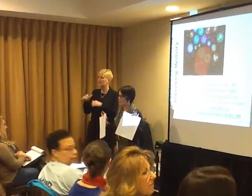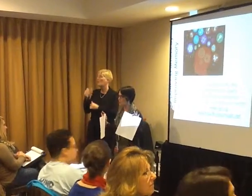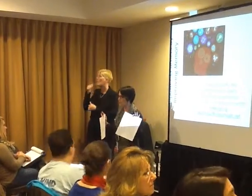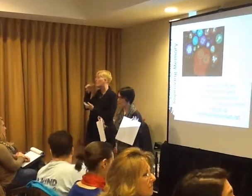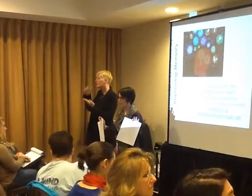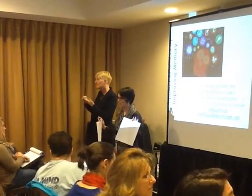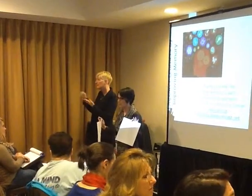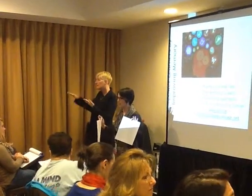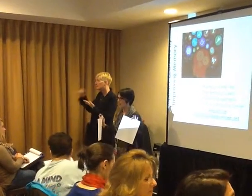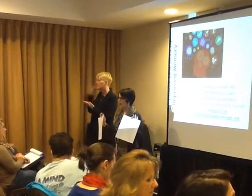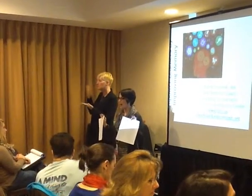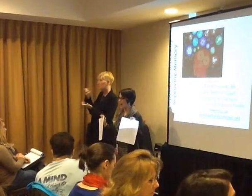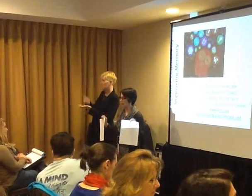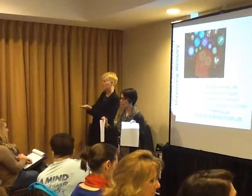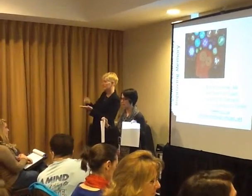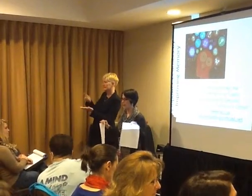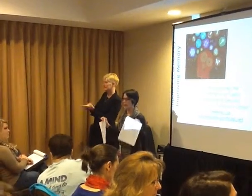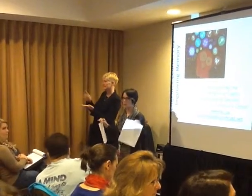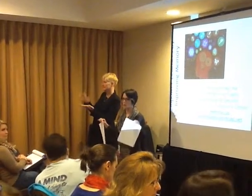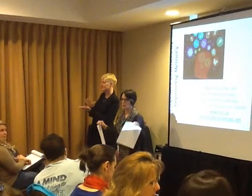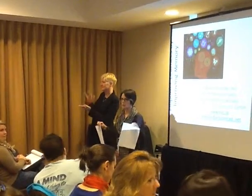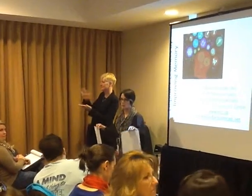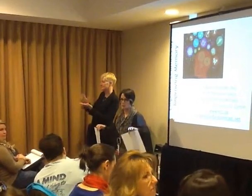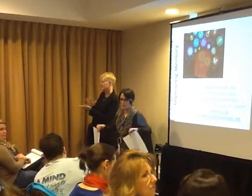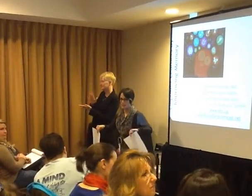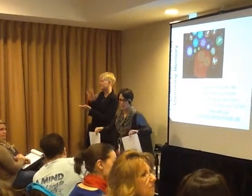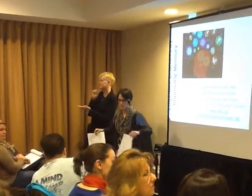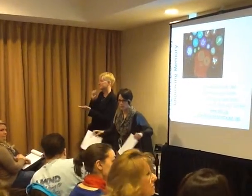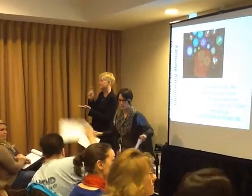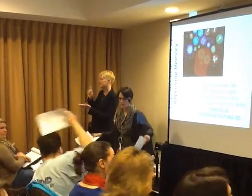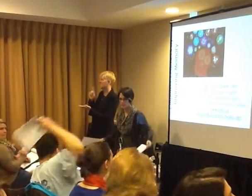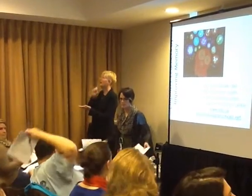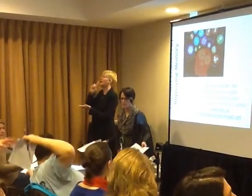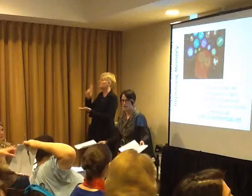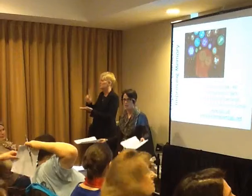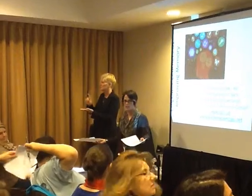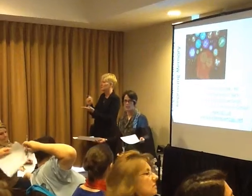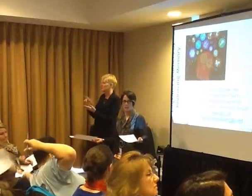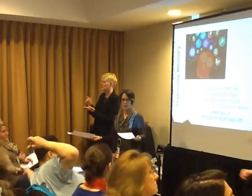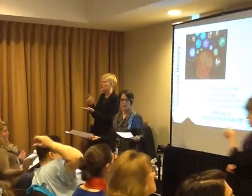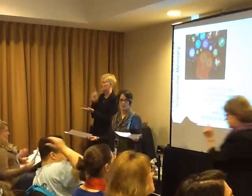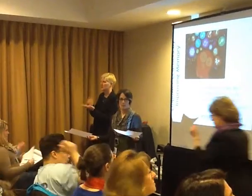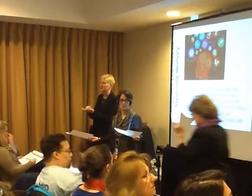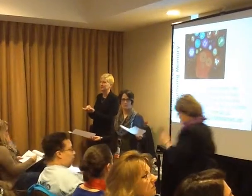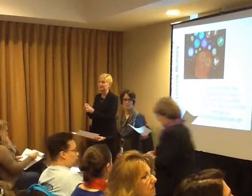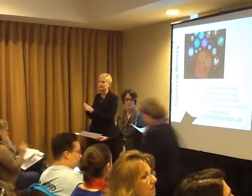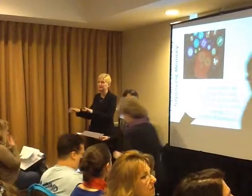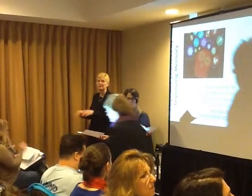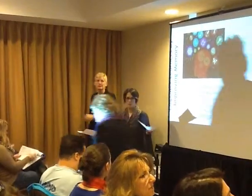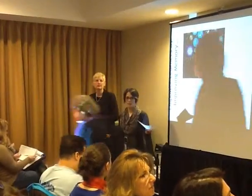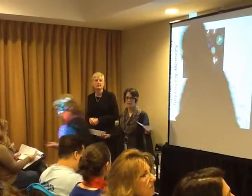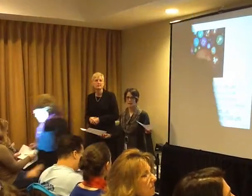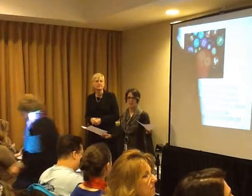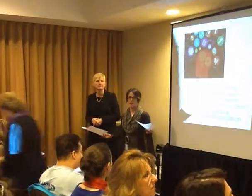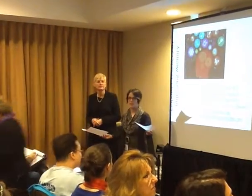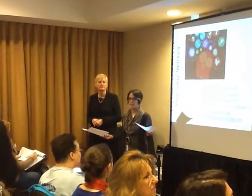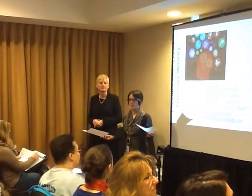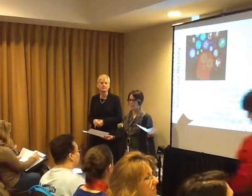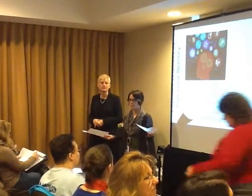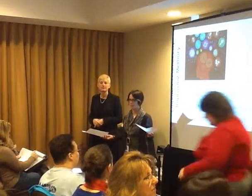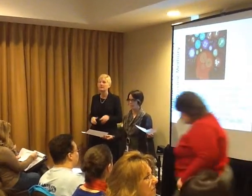address if you want our printed actual newsletter. So I'll pass those around. That's what we did yesterday. We also have